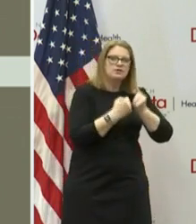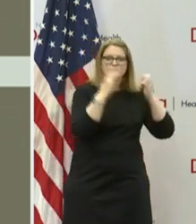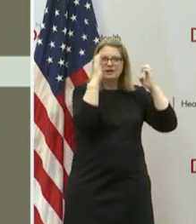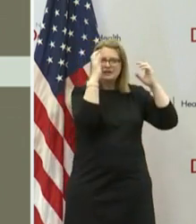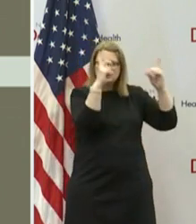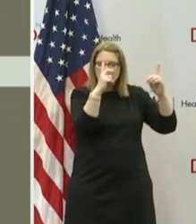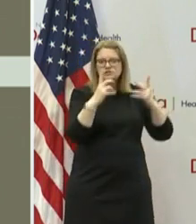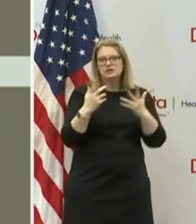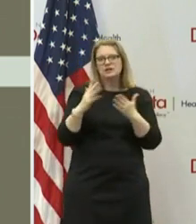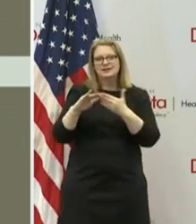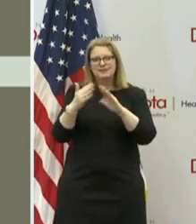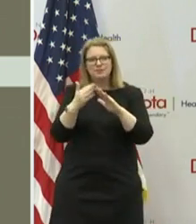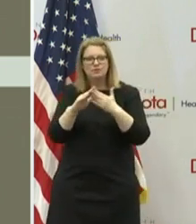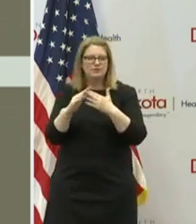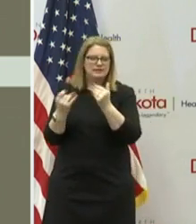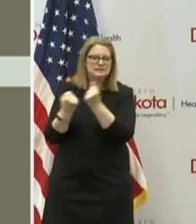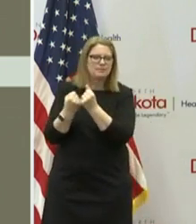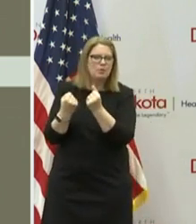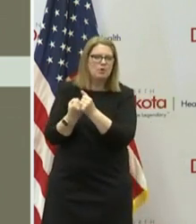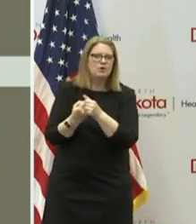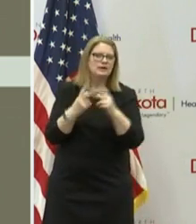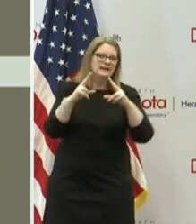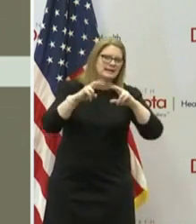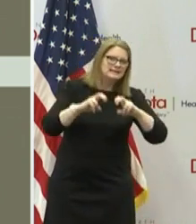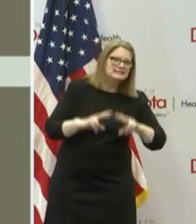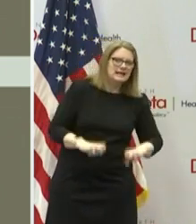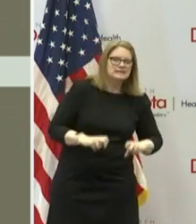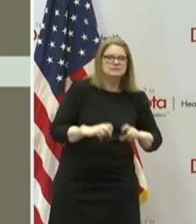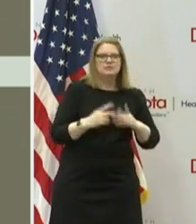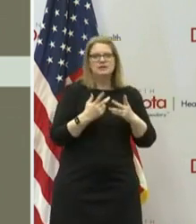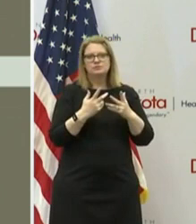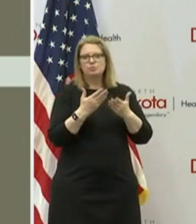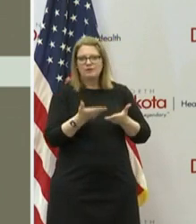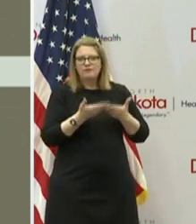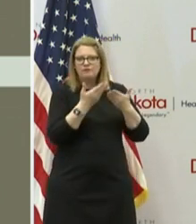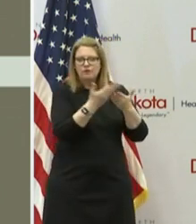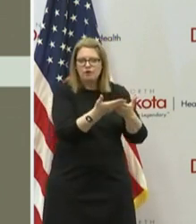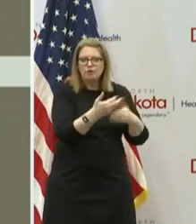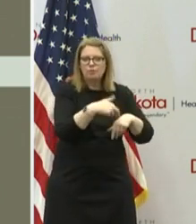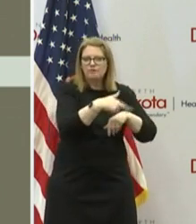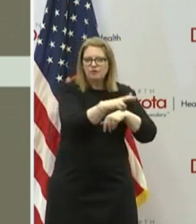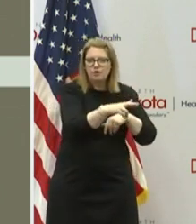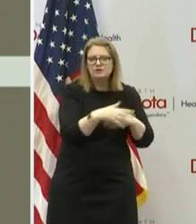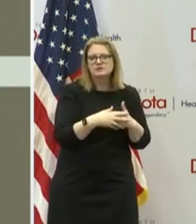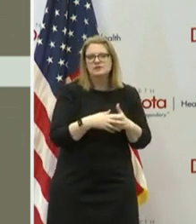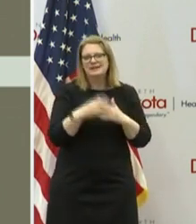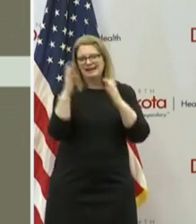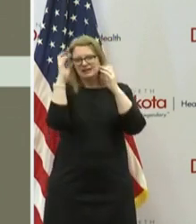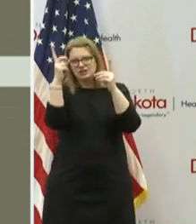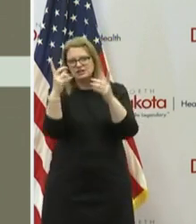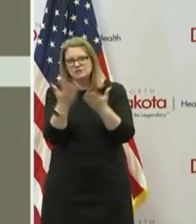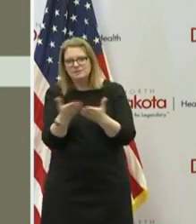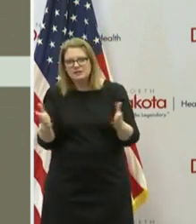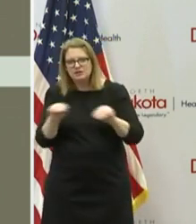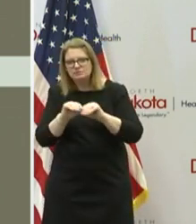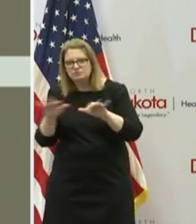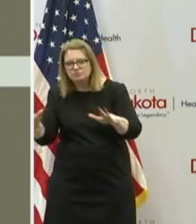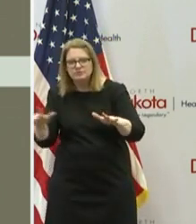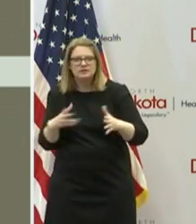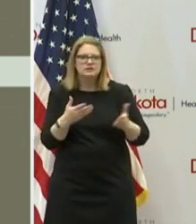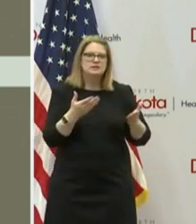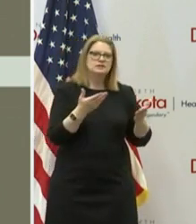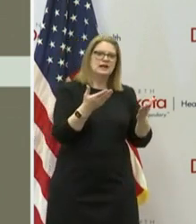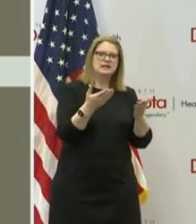contact, community network and support, assessments, referrals and resources, development and distribution of educational materials, media and public